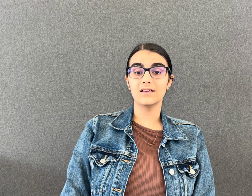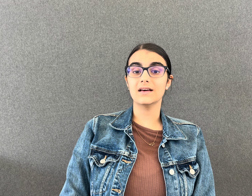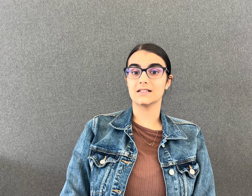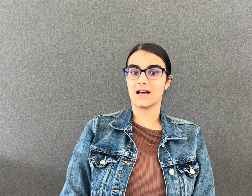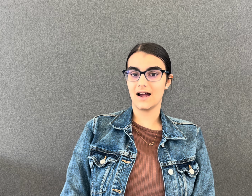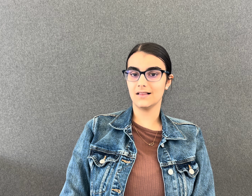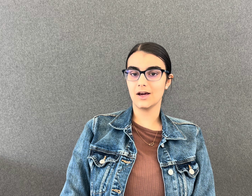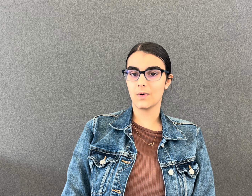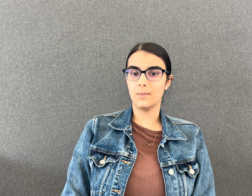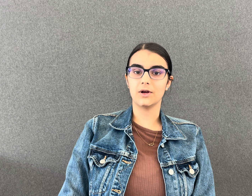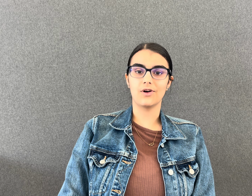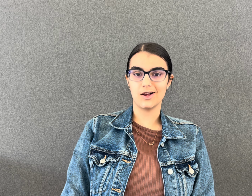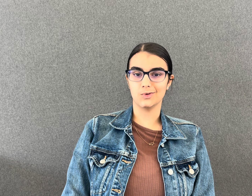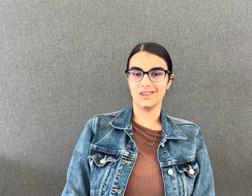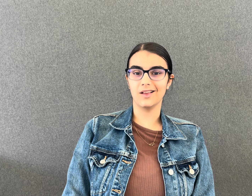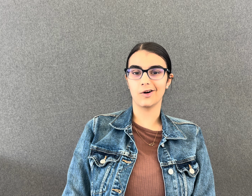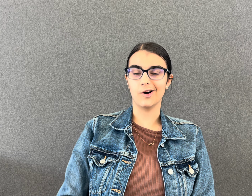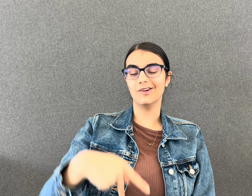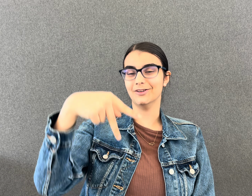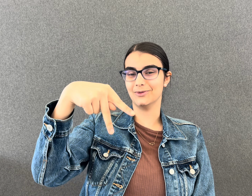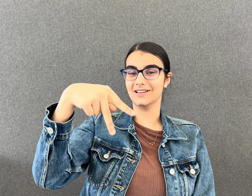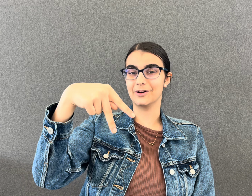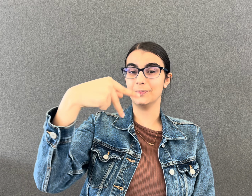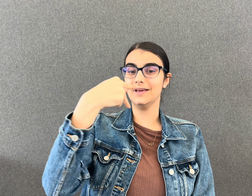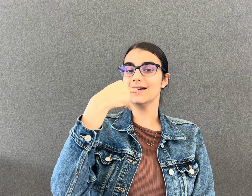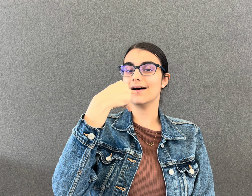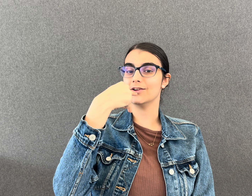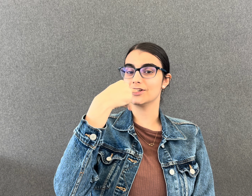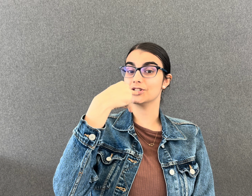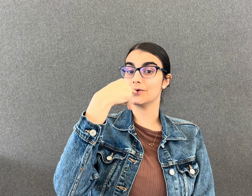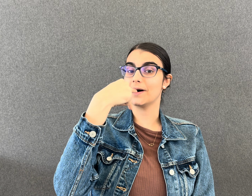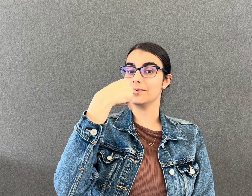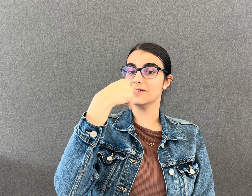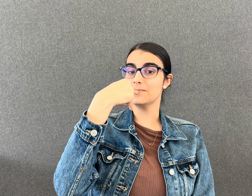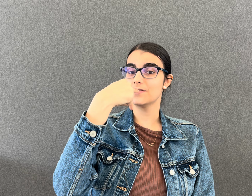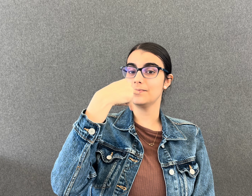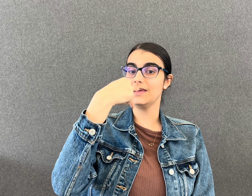it's kind of like red, but you're not doing the letter R, you're doing the letter P, and you're touching your bottom lip, P.